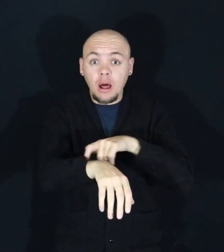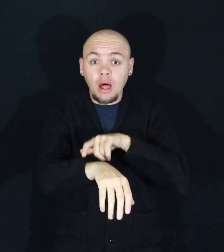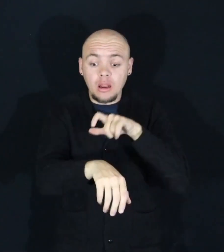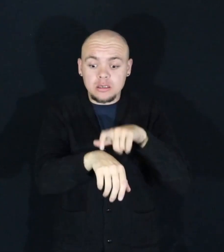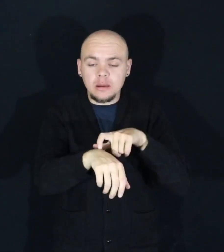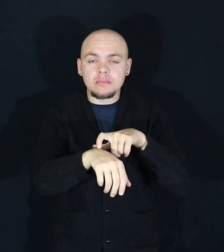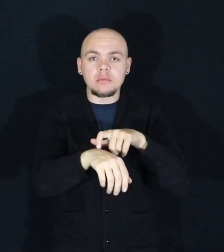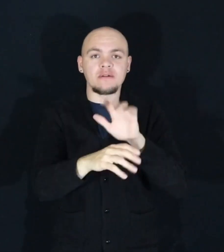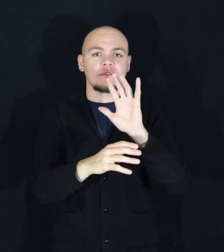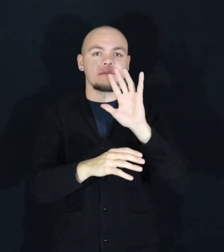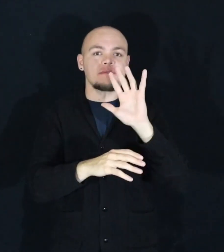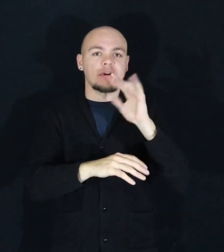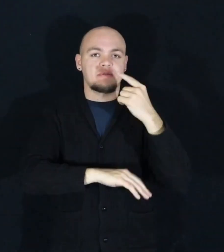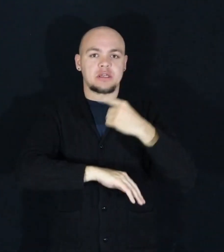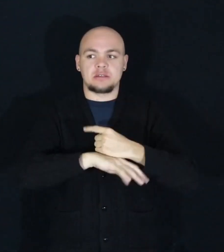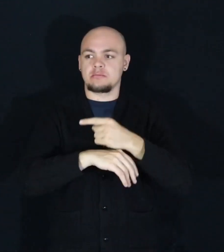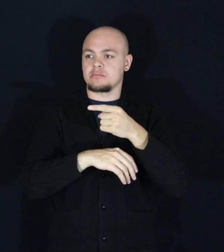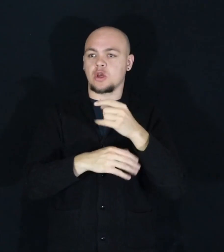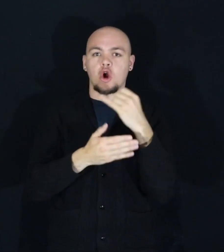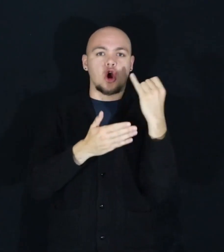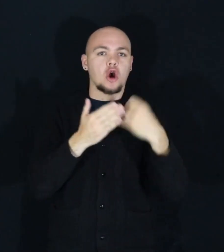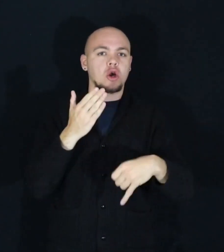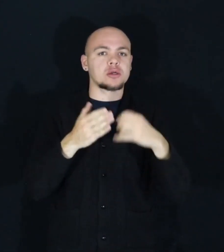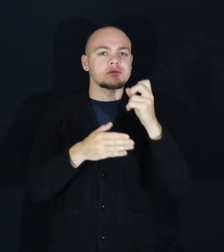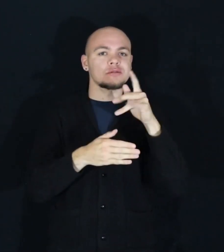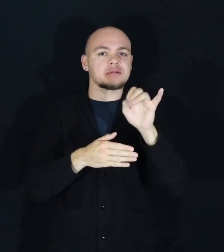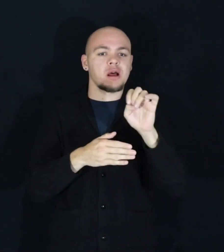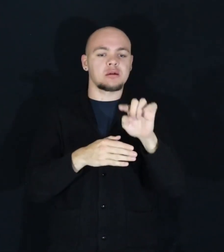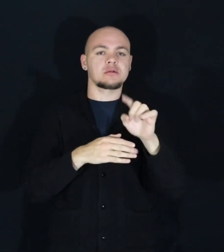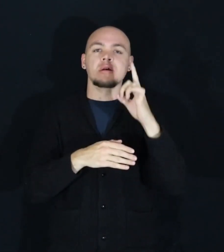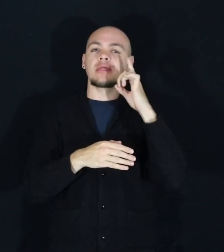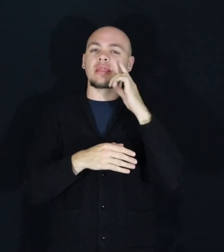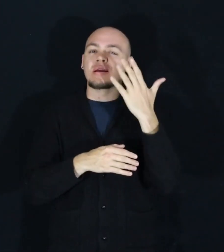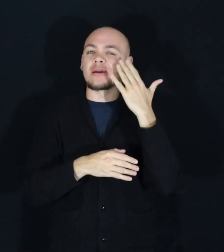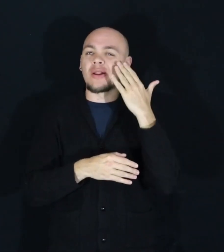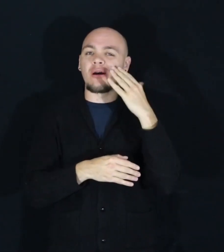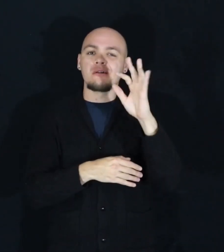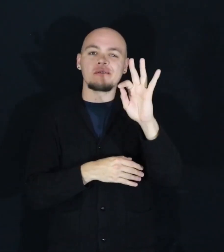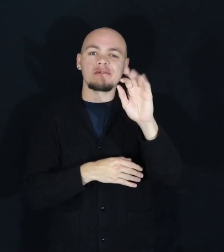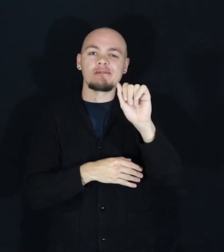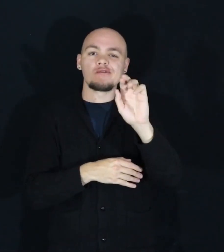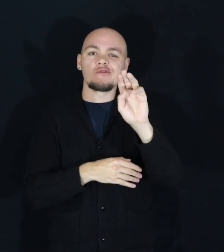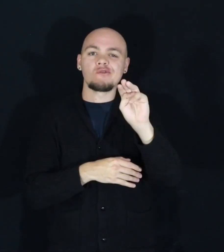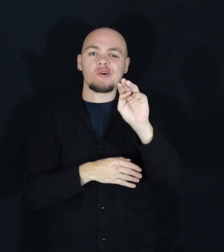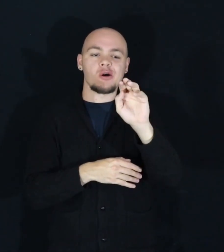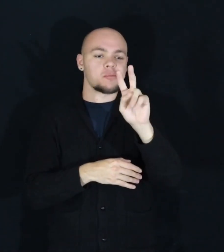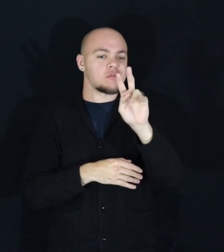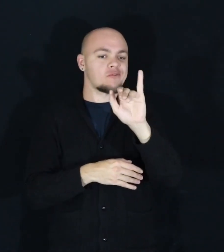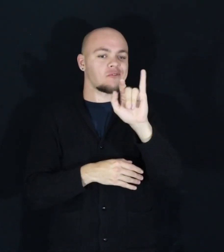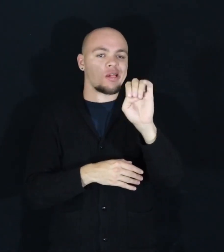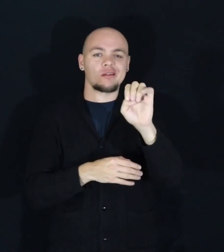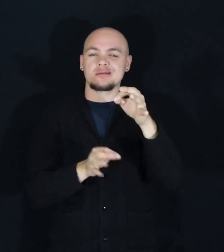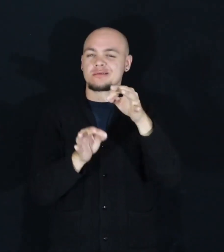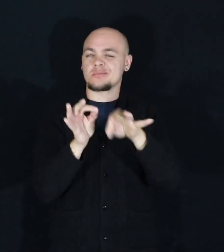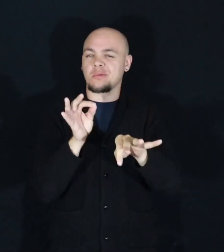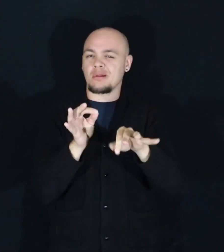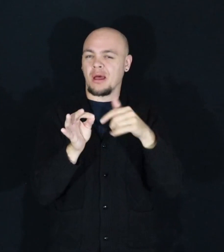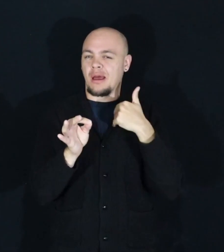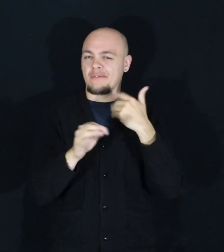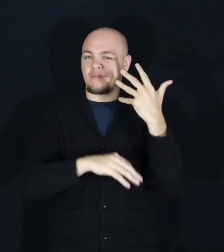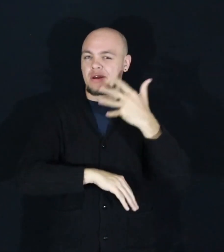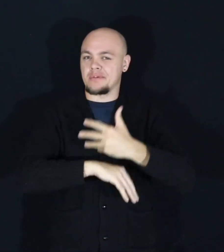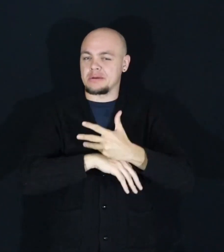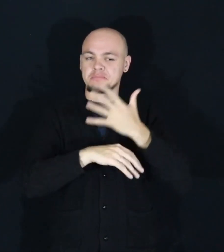style. The game I'm making is a farming game. Think Farmville, because it's simple and I only have 5 days. And I want to start